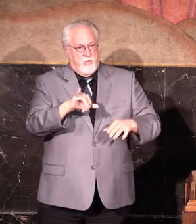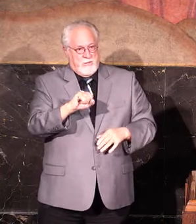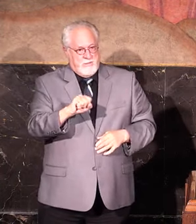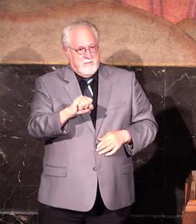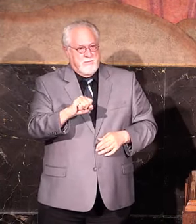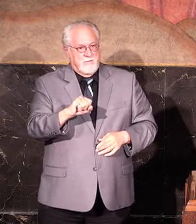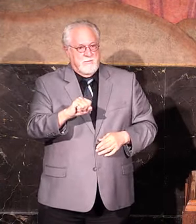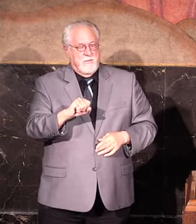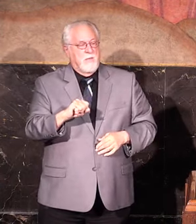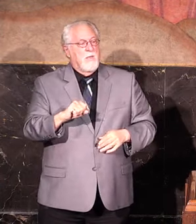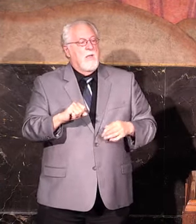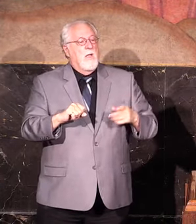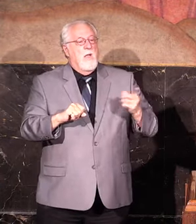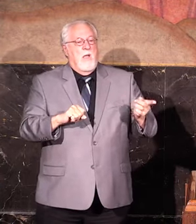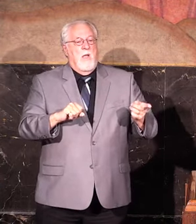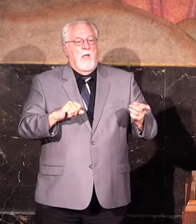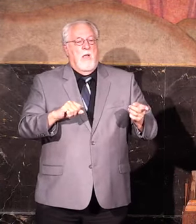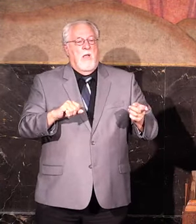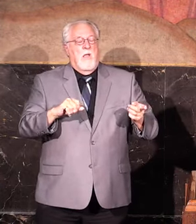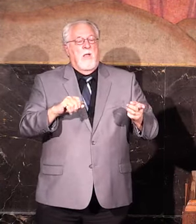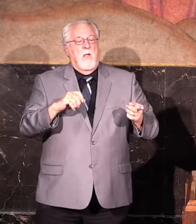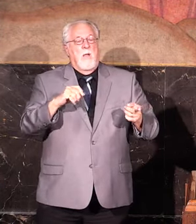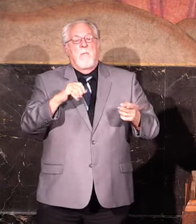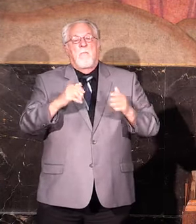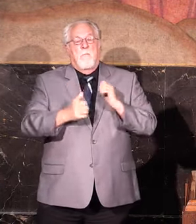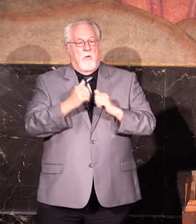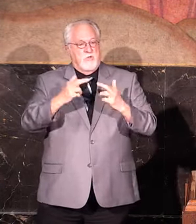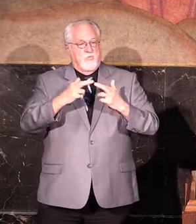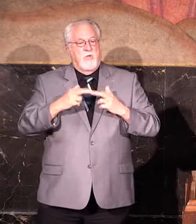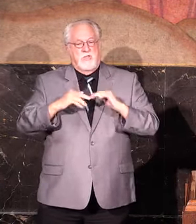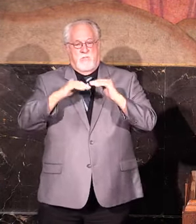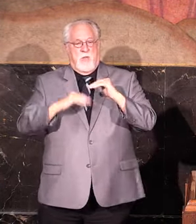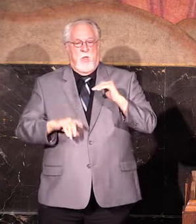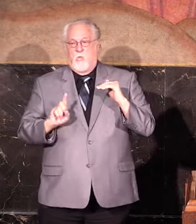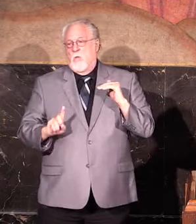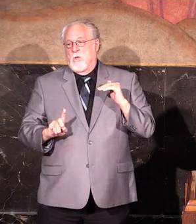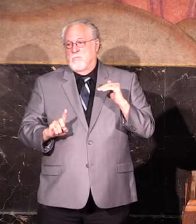the R naught. The R naught for most regions today is below 1.